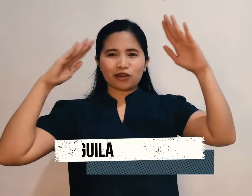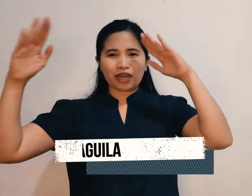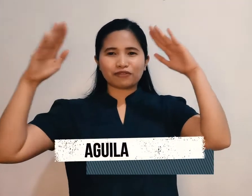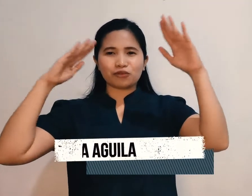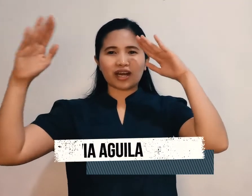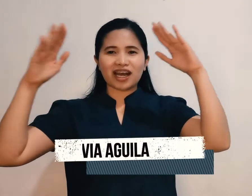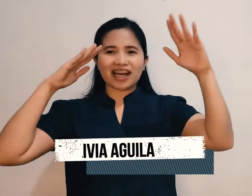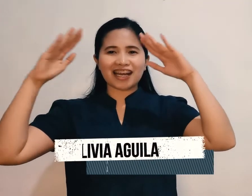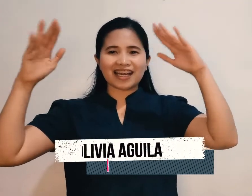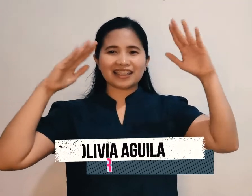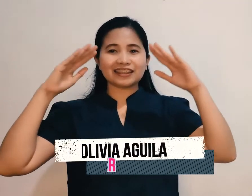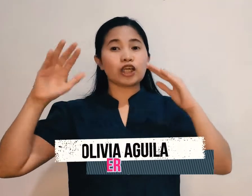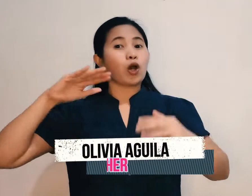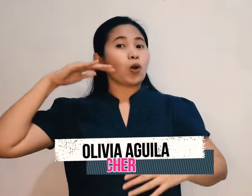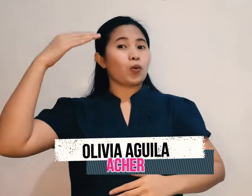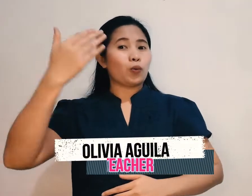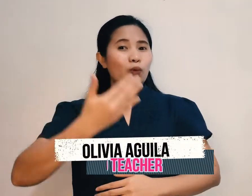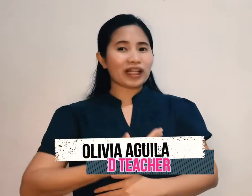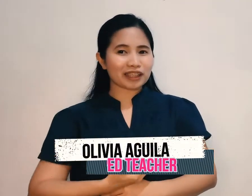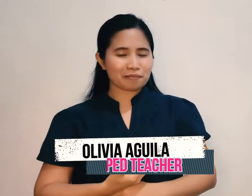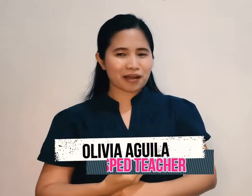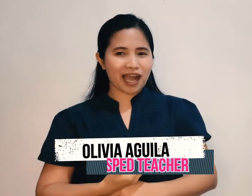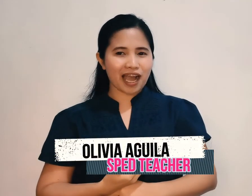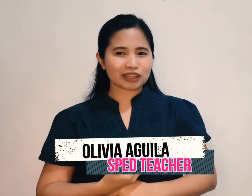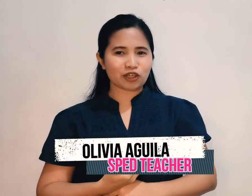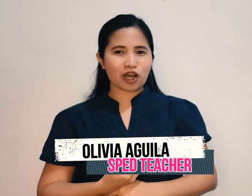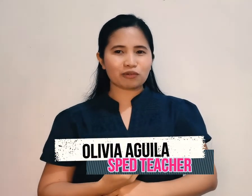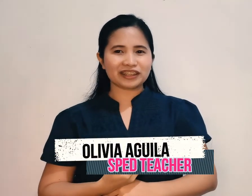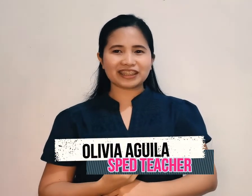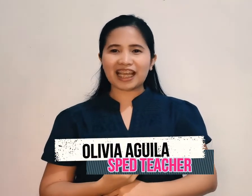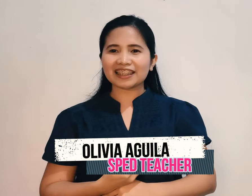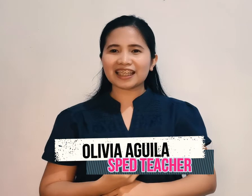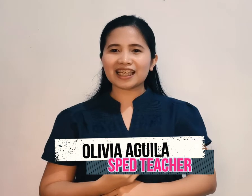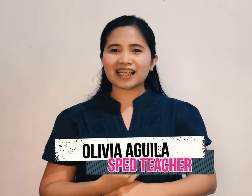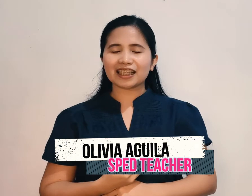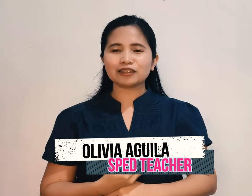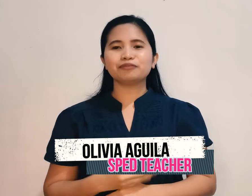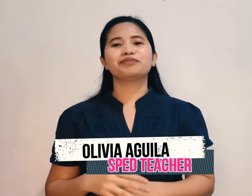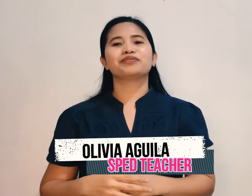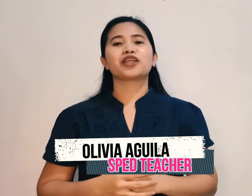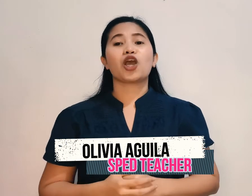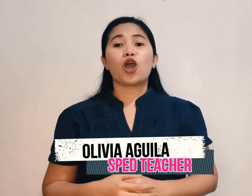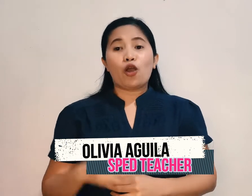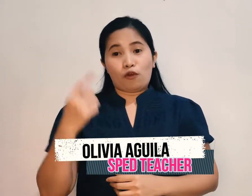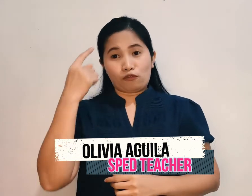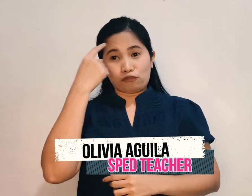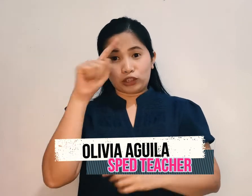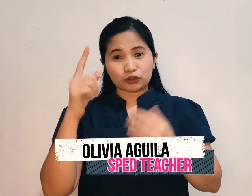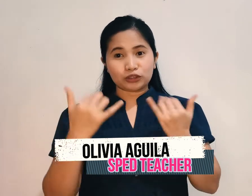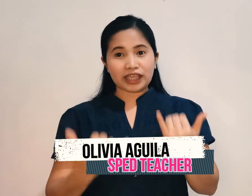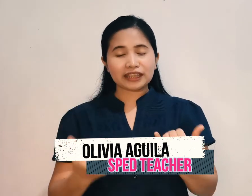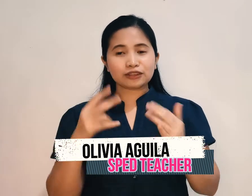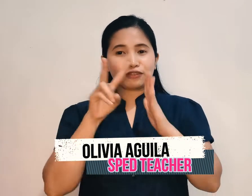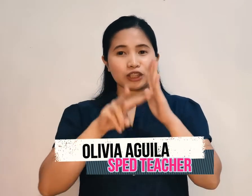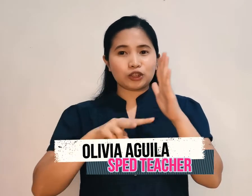Hello everyone! Welcome back to our channel! For today's